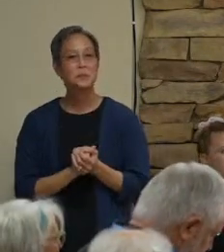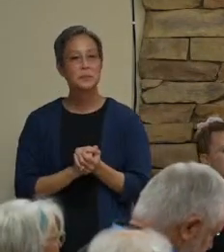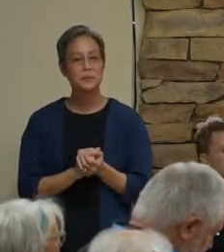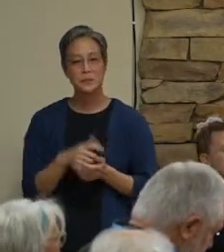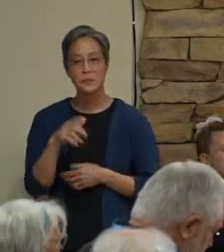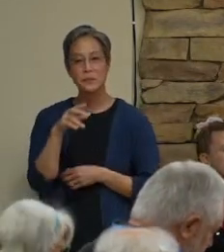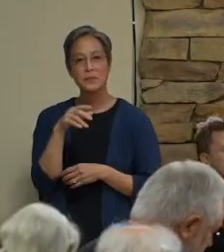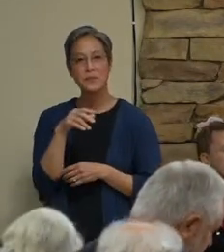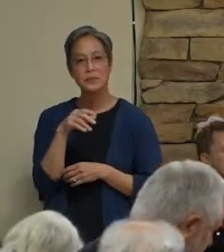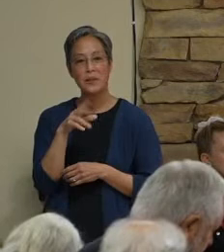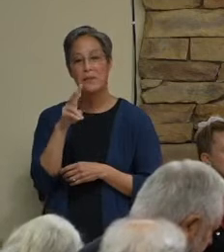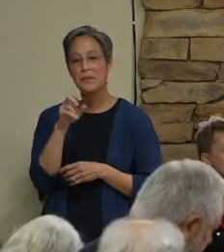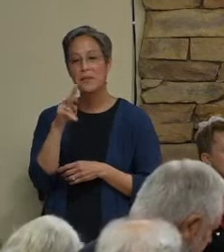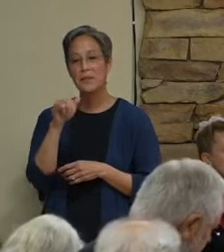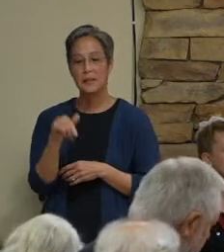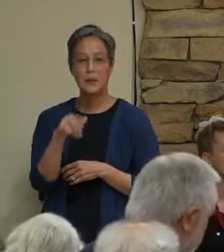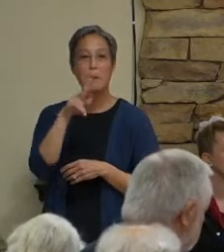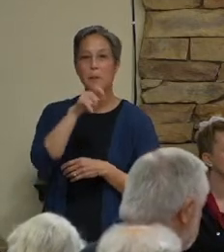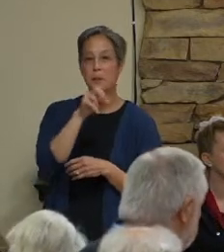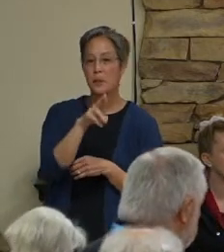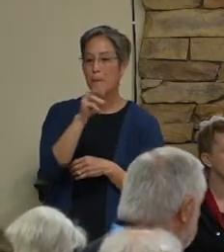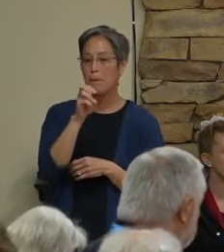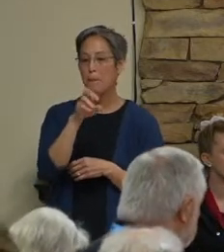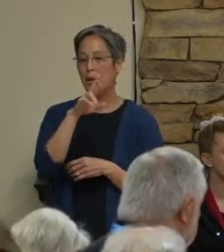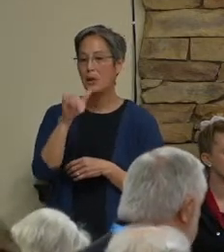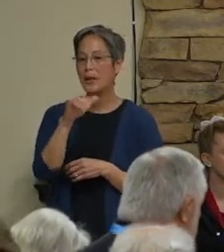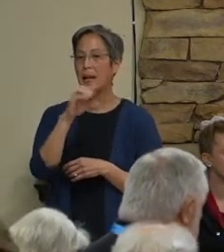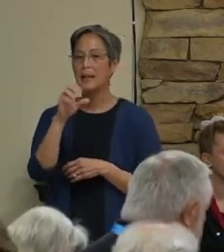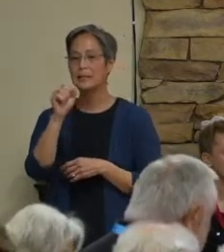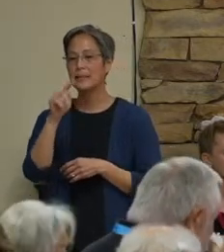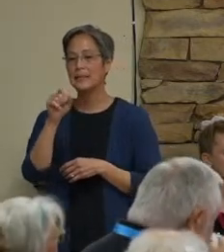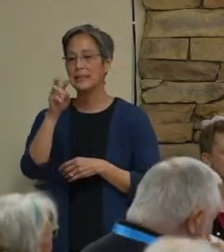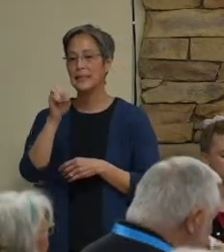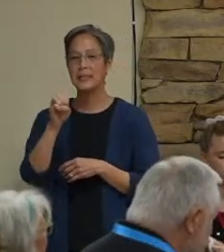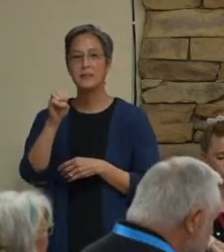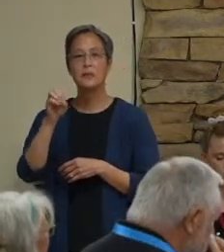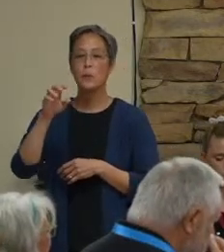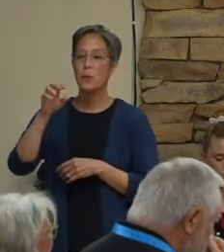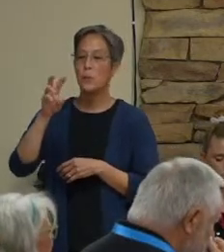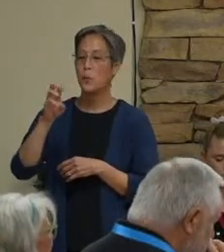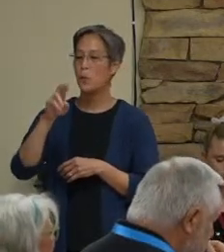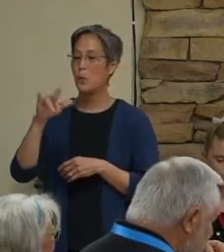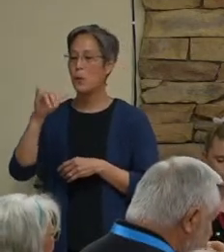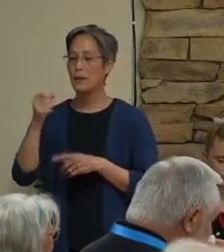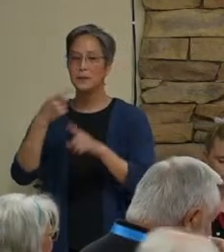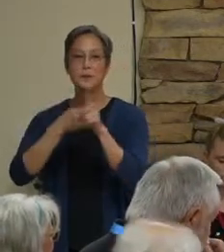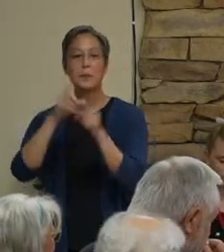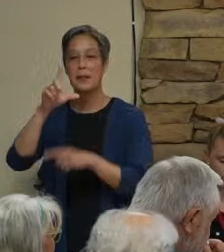Puppy raisers, Mary Caldwell and Steve Weiss of La Quinta, California.